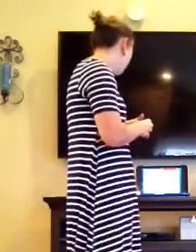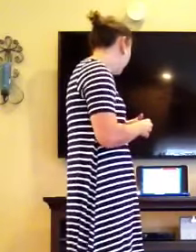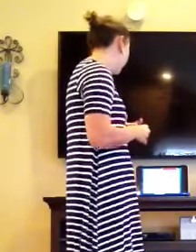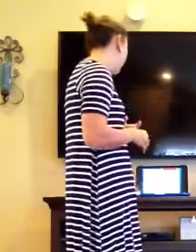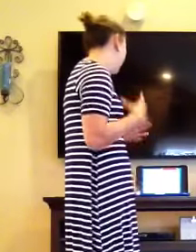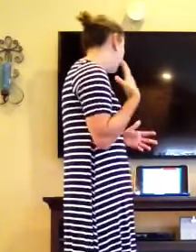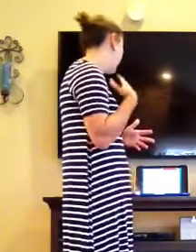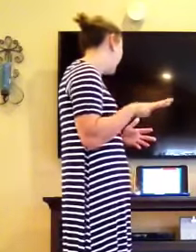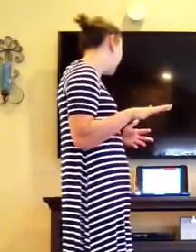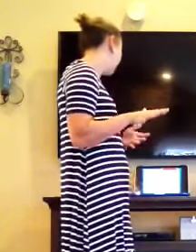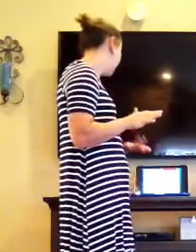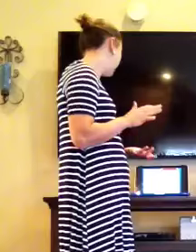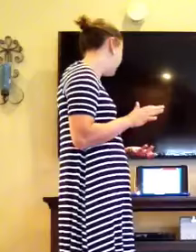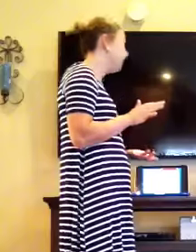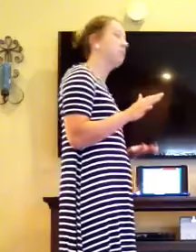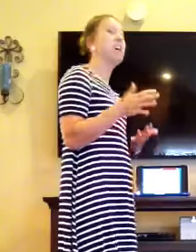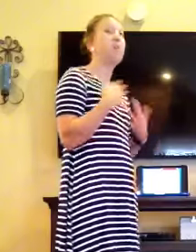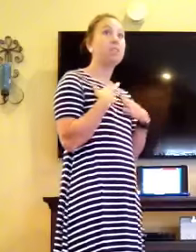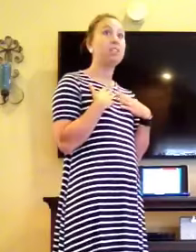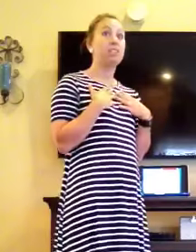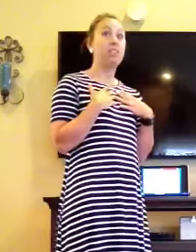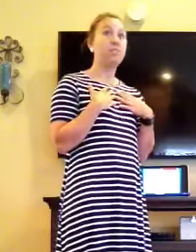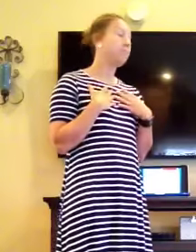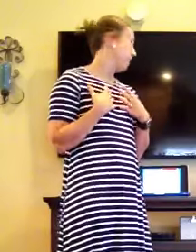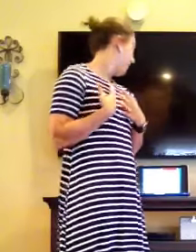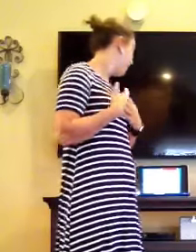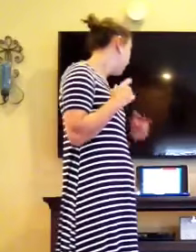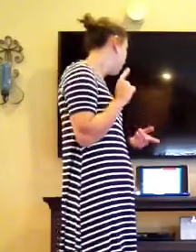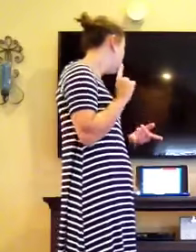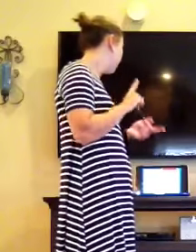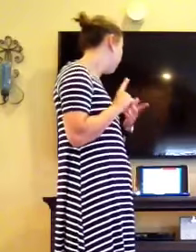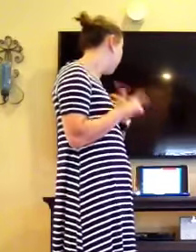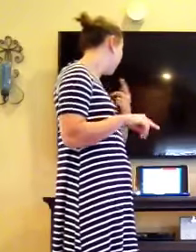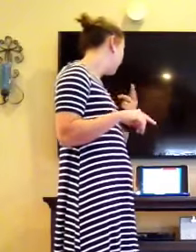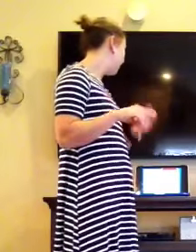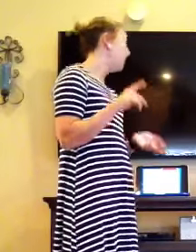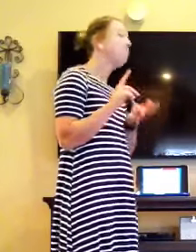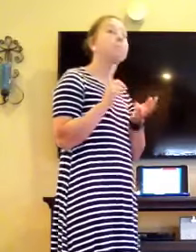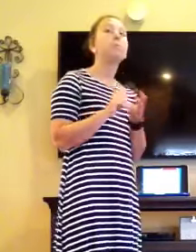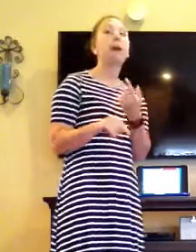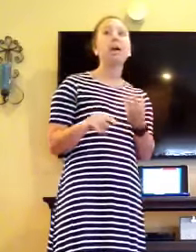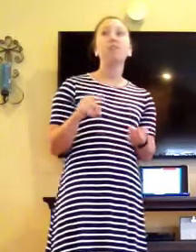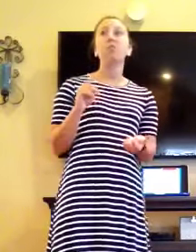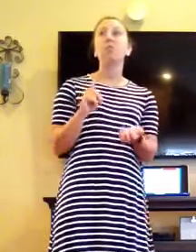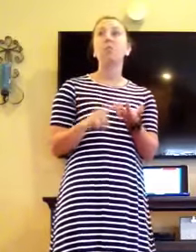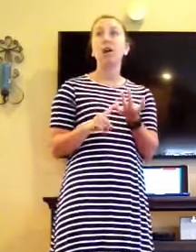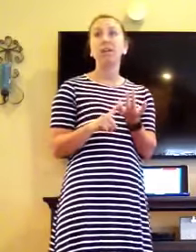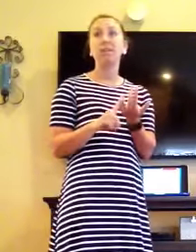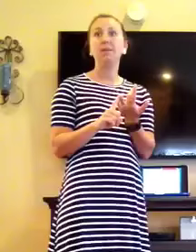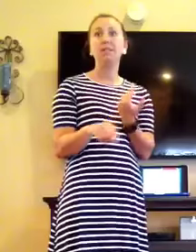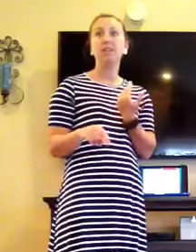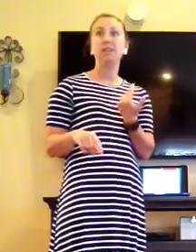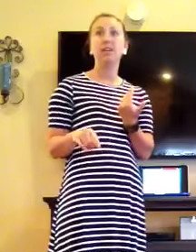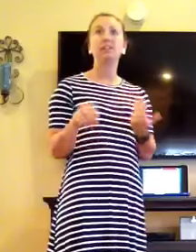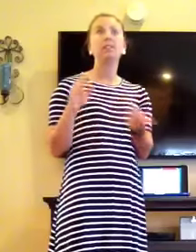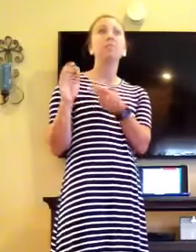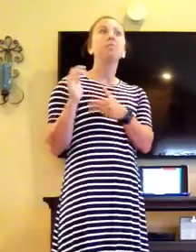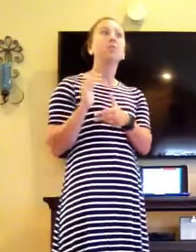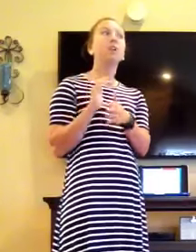will discuss any differences that we see in student responsibility, behavior, or academic success. You know,